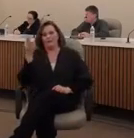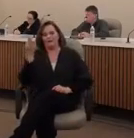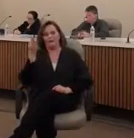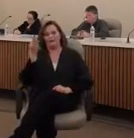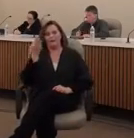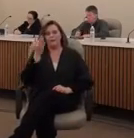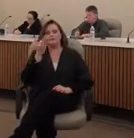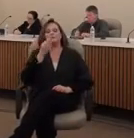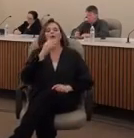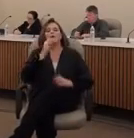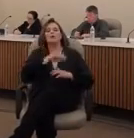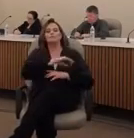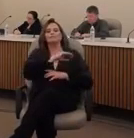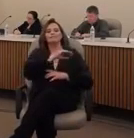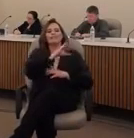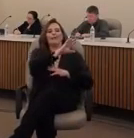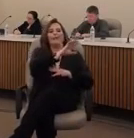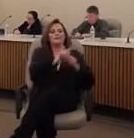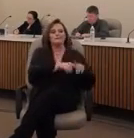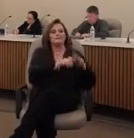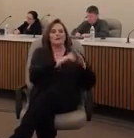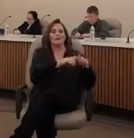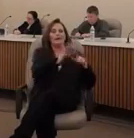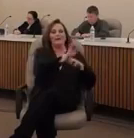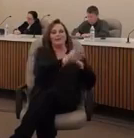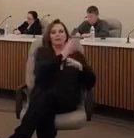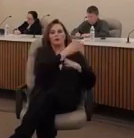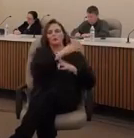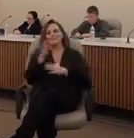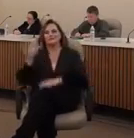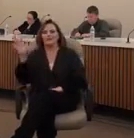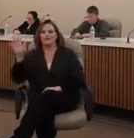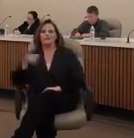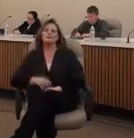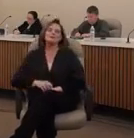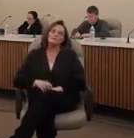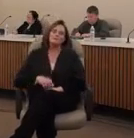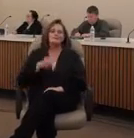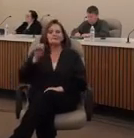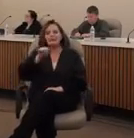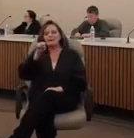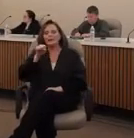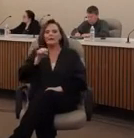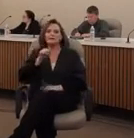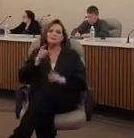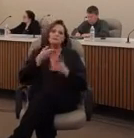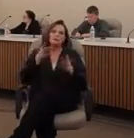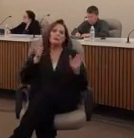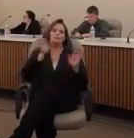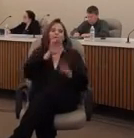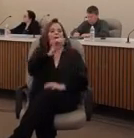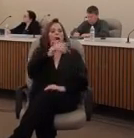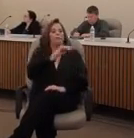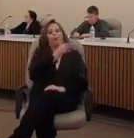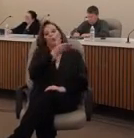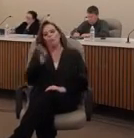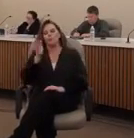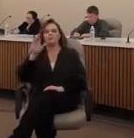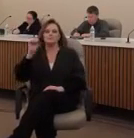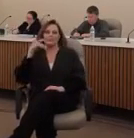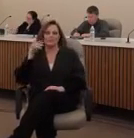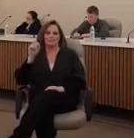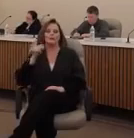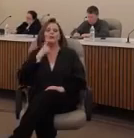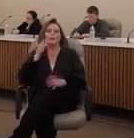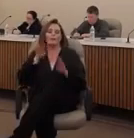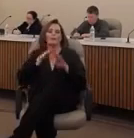5. 8 to 5 p.m.? Yep. And then on Saturdays, for a limited time, usually April to September, we'd be open